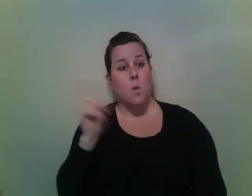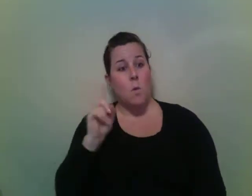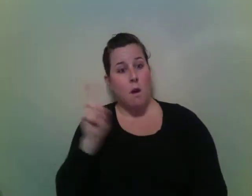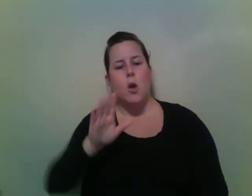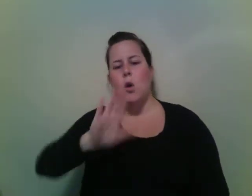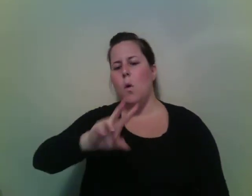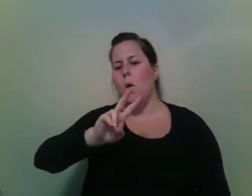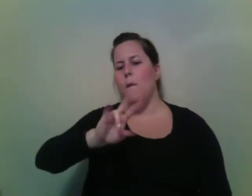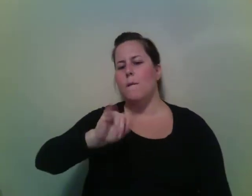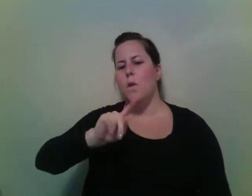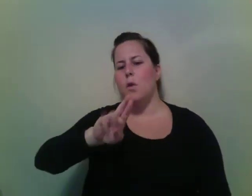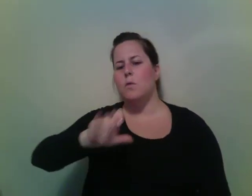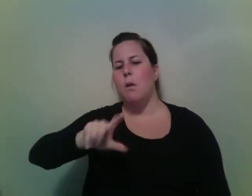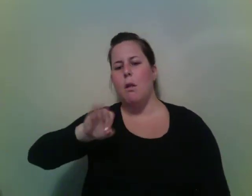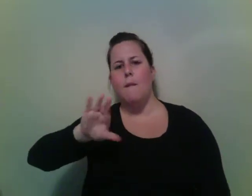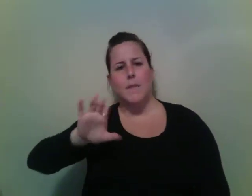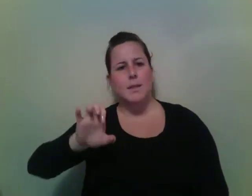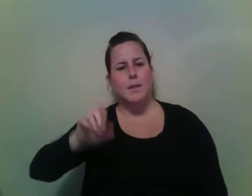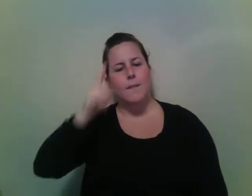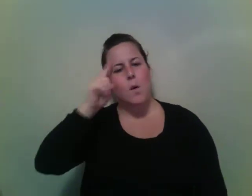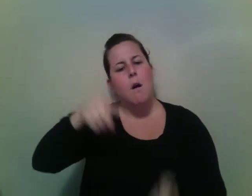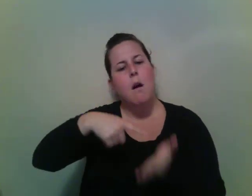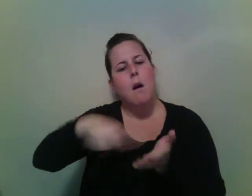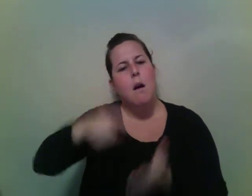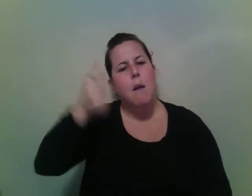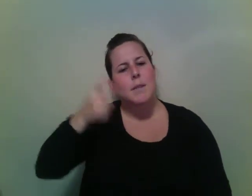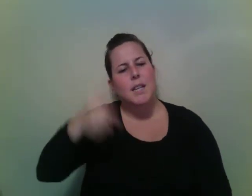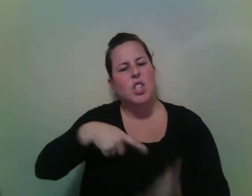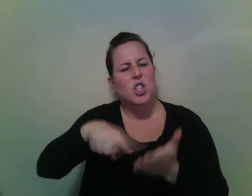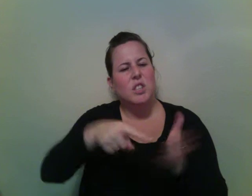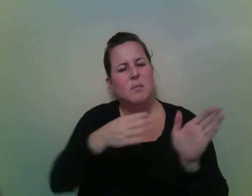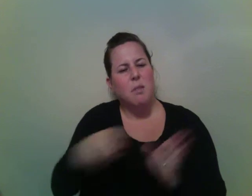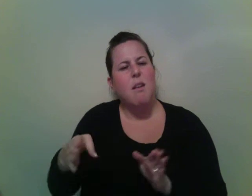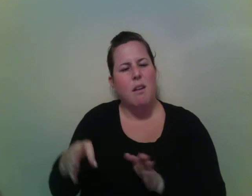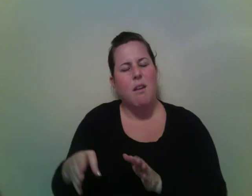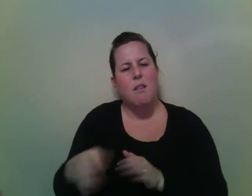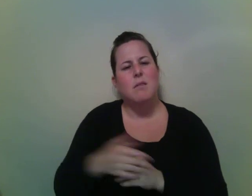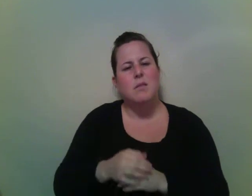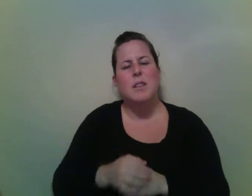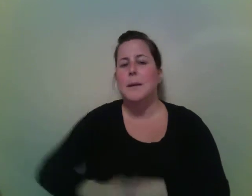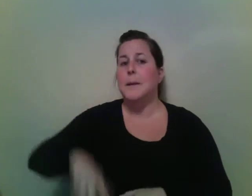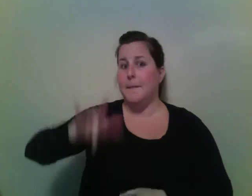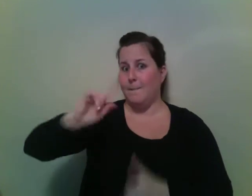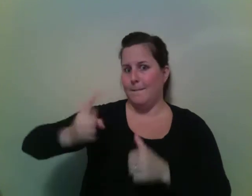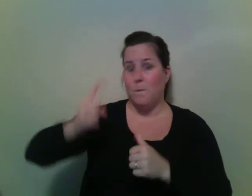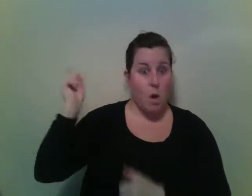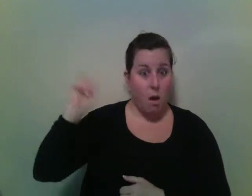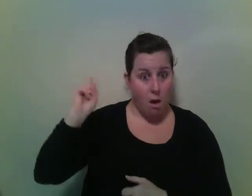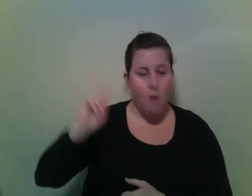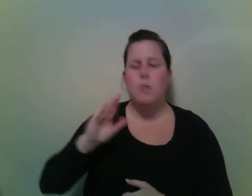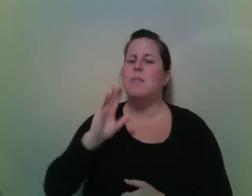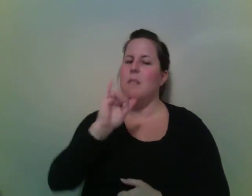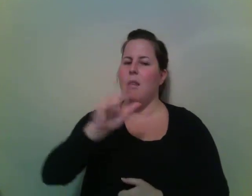a Young Living member, log in to your virtual office, and you'll hit distributor resources. It'll be on the bottom left-hand